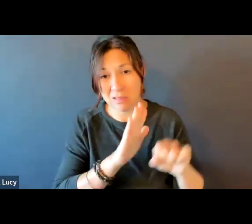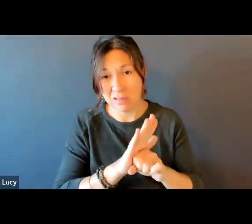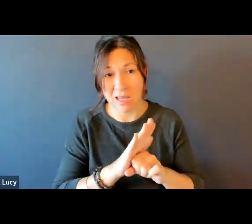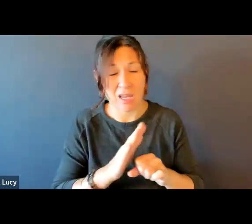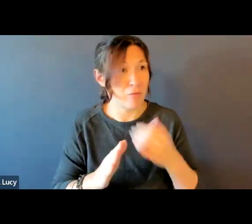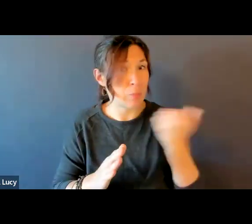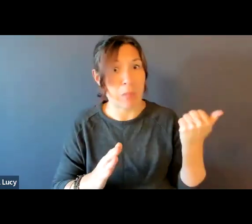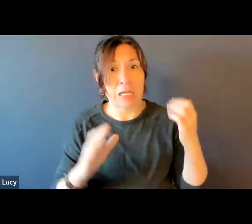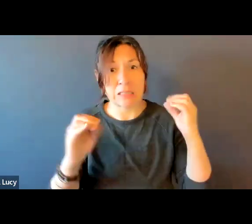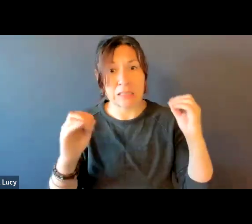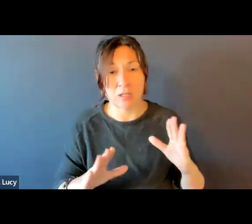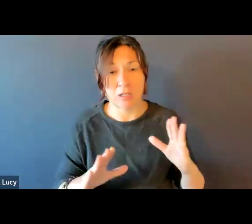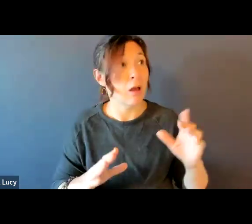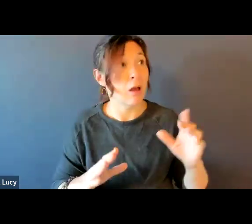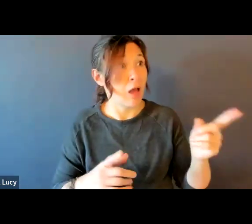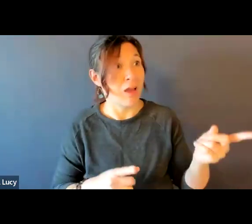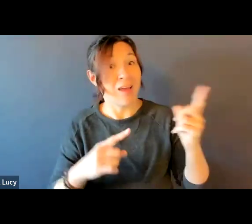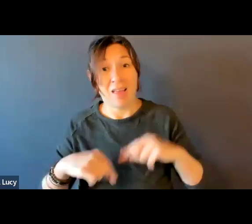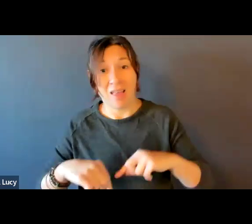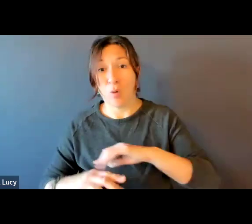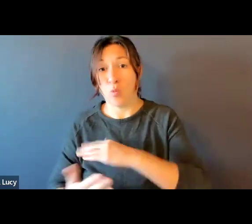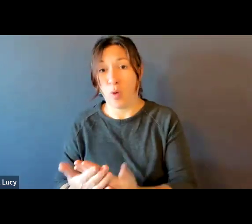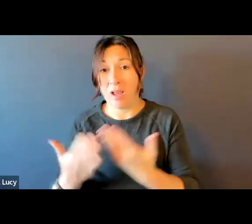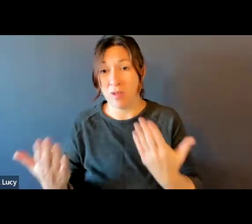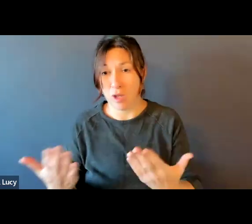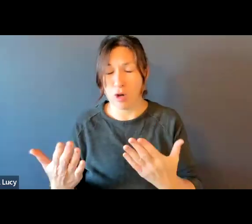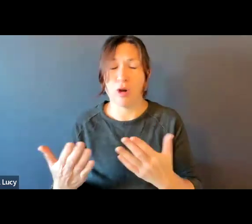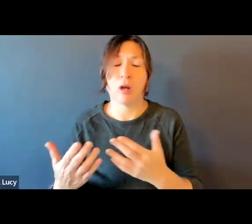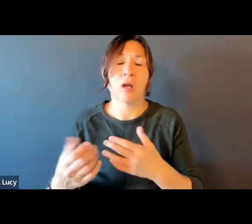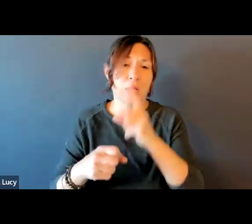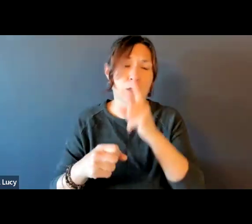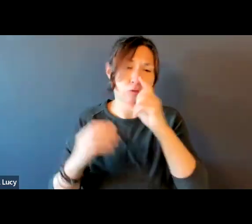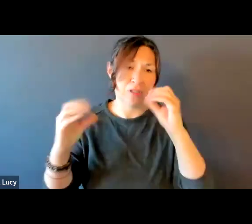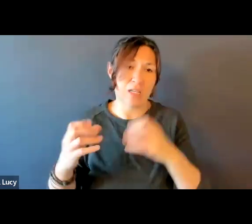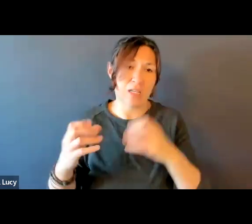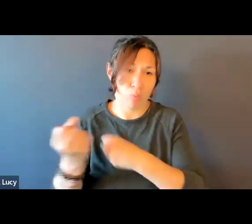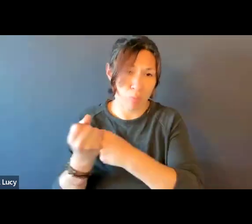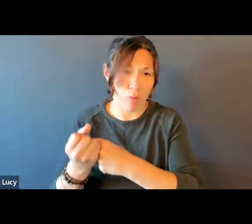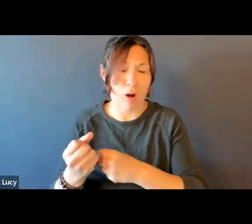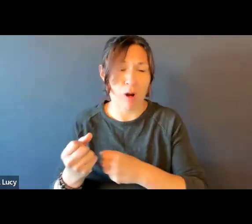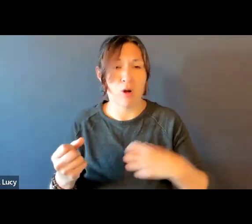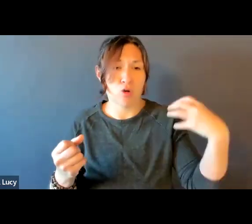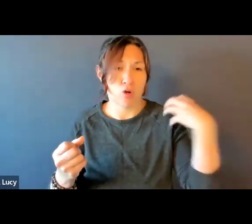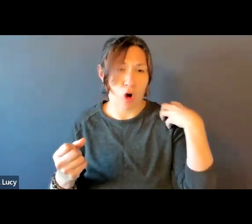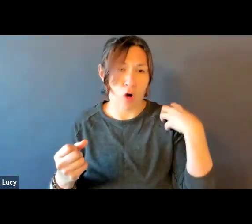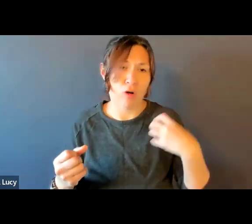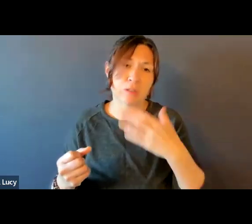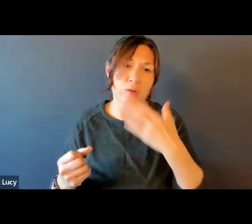they're here, supporting them and coaching them and giving them the most collaborative environment we can to work